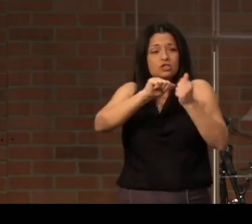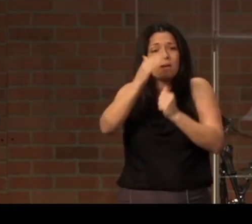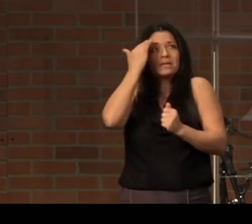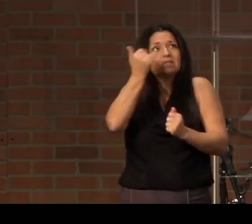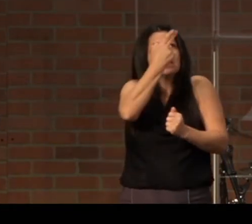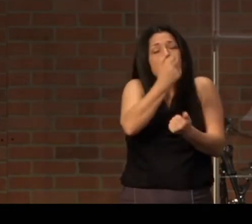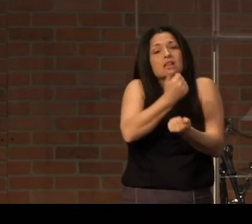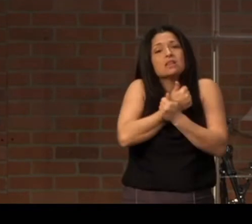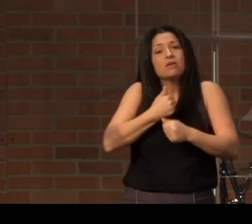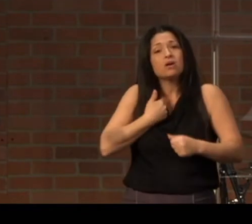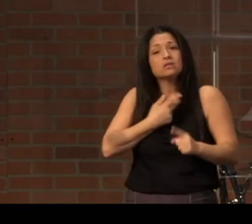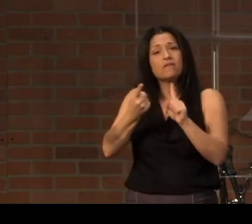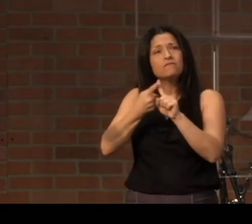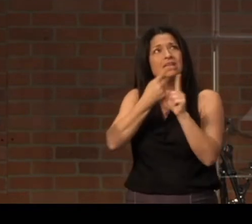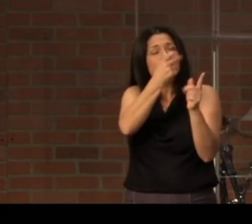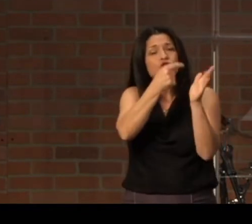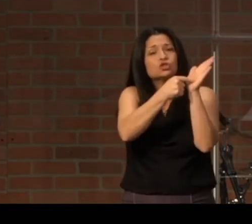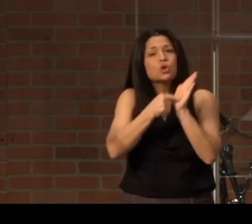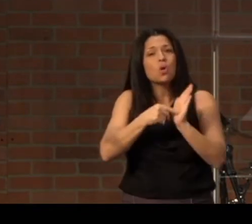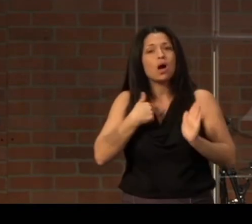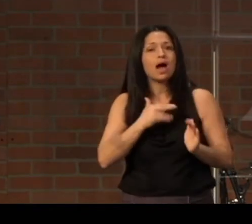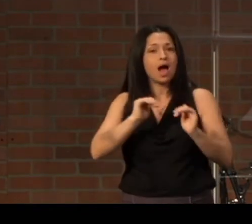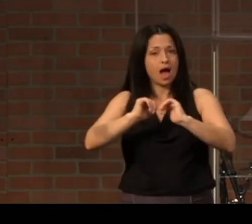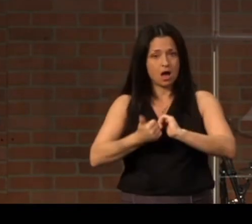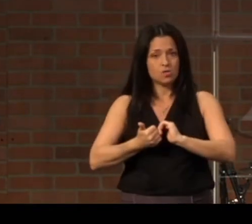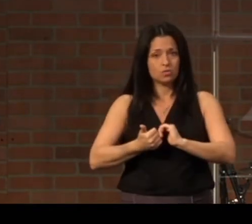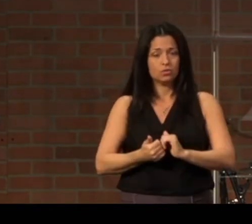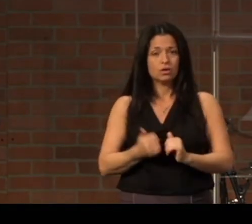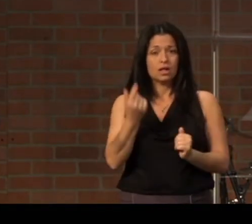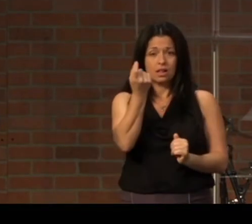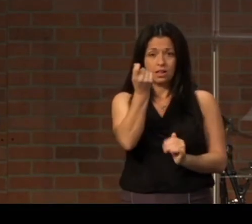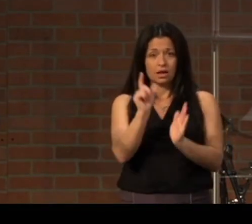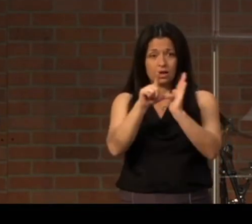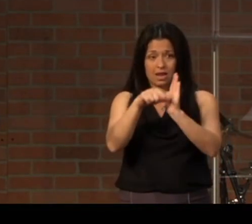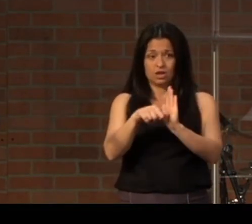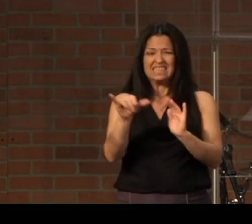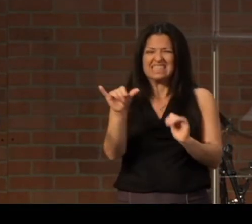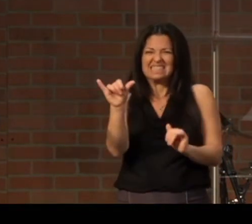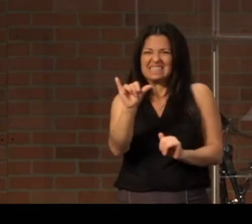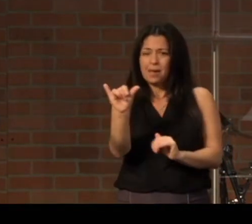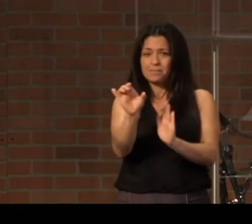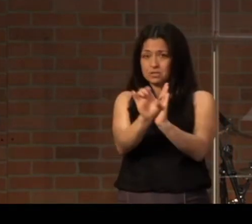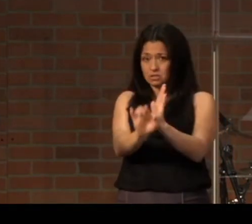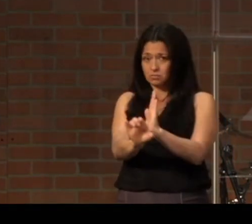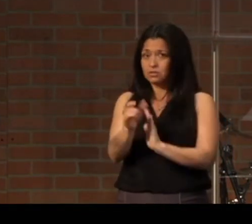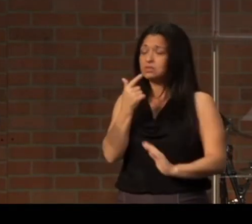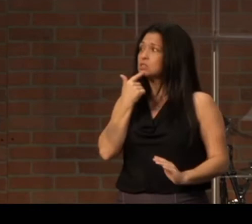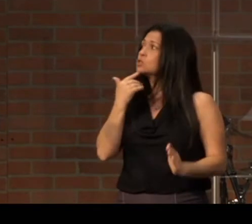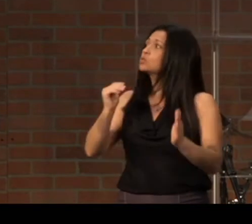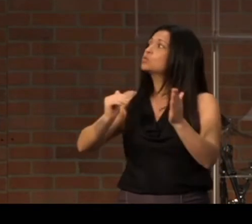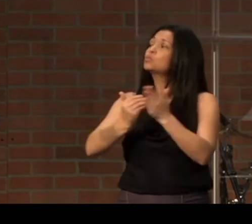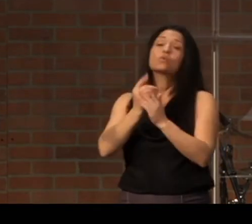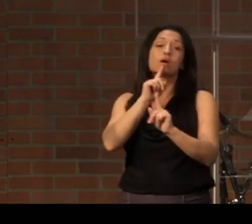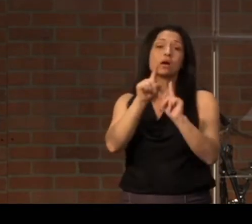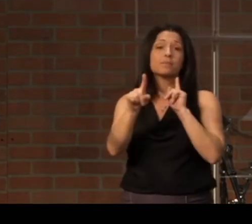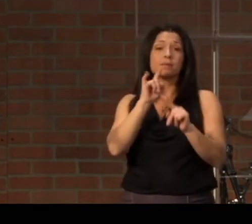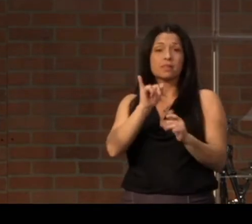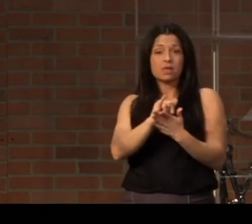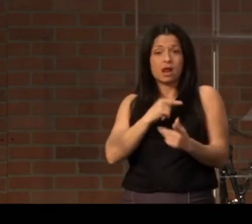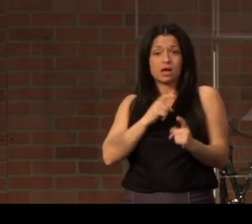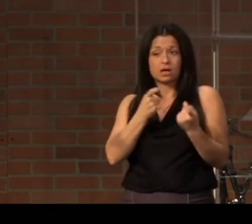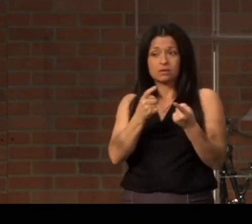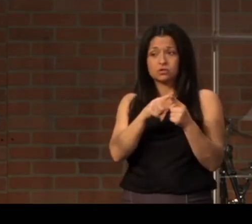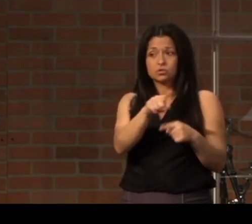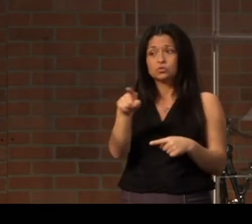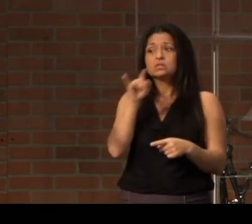Jesus shows us how. A little later in the same chapter, he says, a new commandment I give to you, that you love one